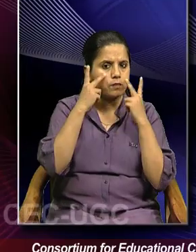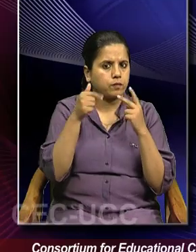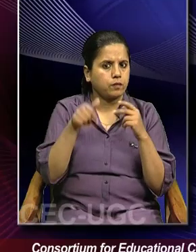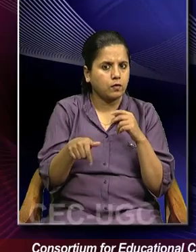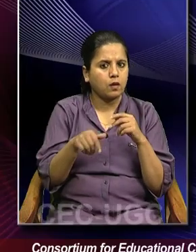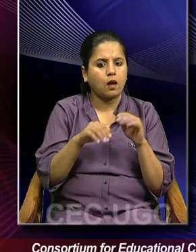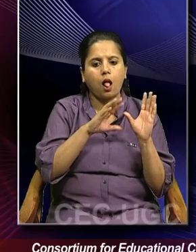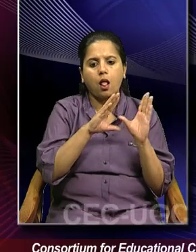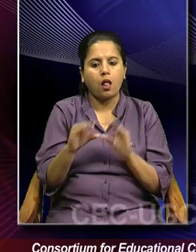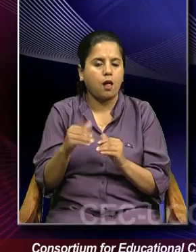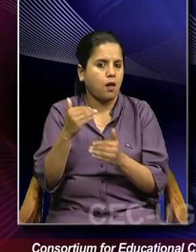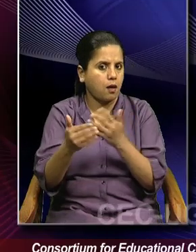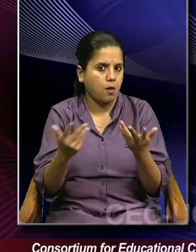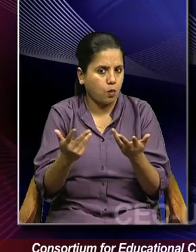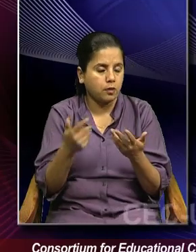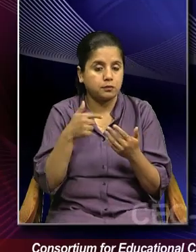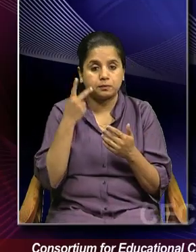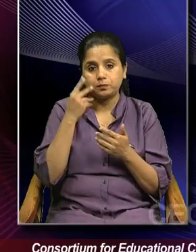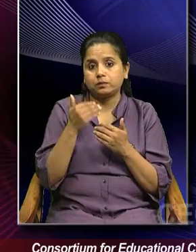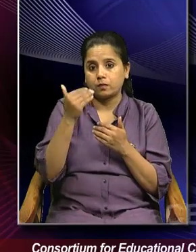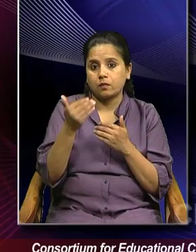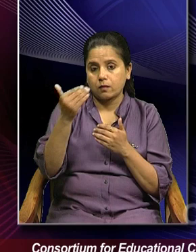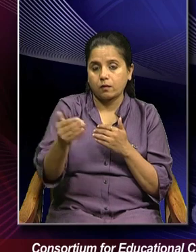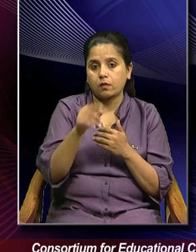overcome. Moving forward to